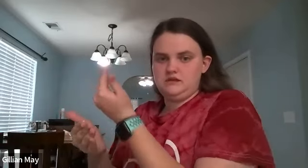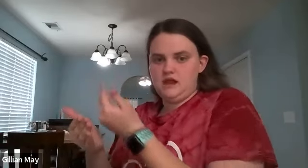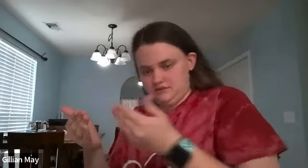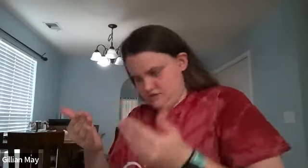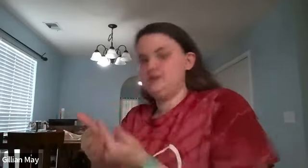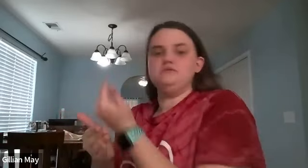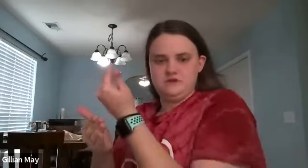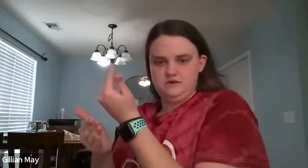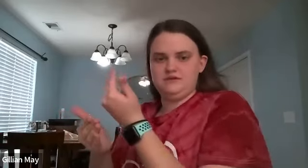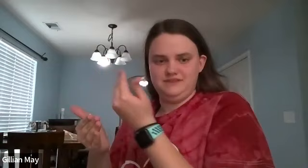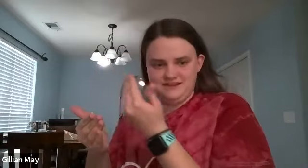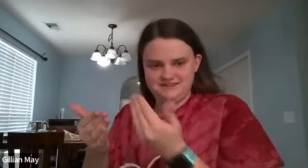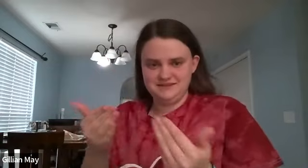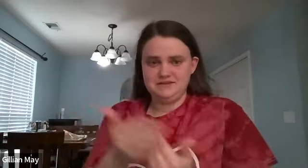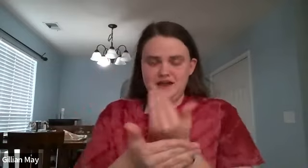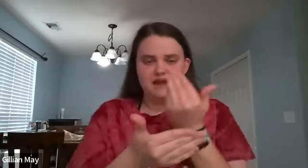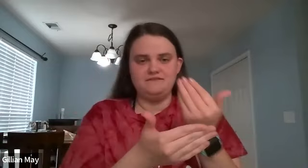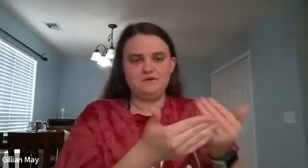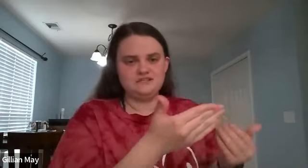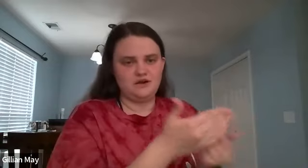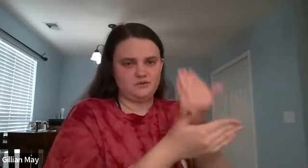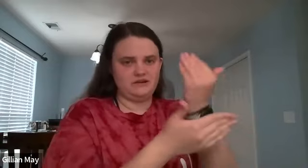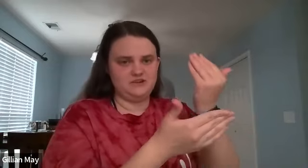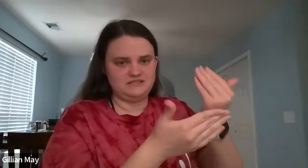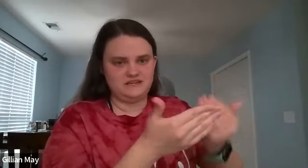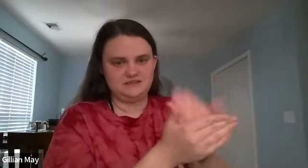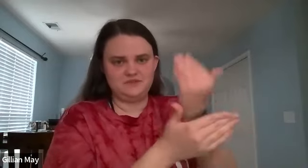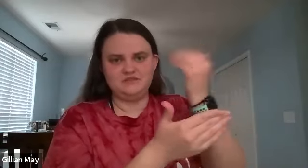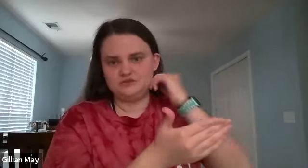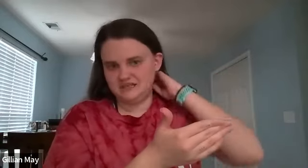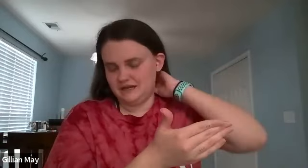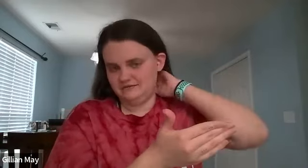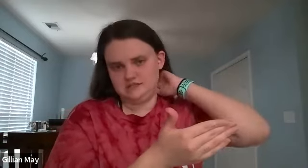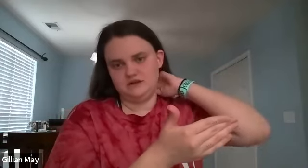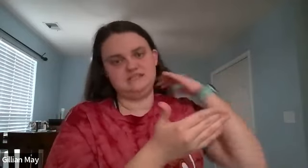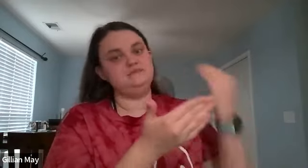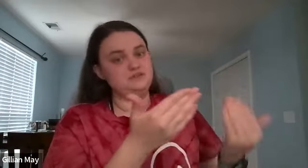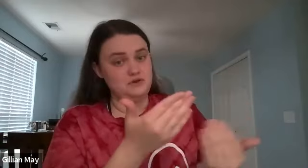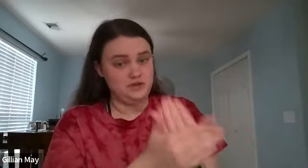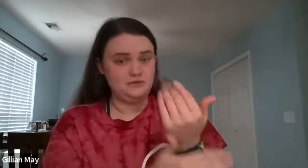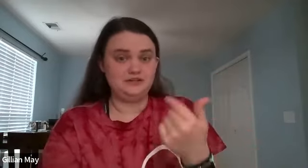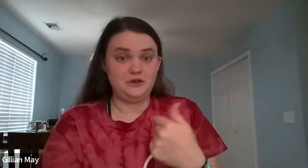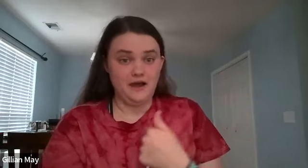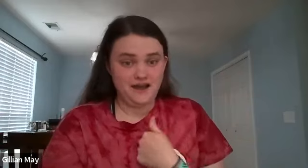Yeah, new. There we go. Yes. I feel always awkward when I try to sign it, because sometimes it looks like it's hard to see. So new, like you go,